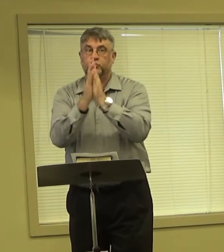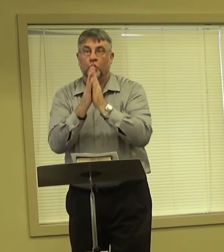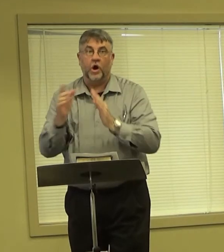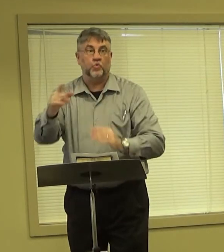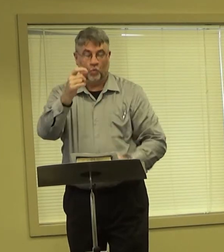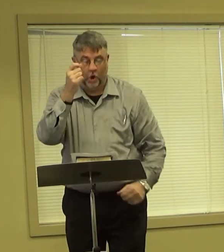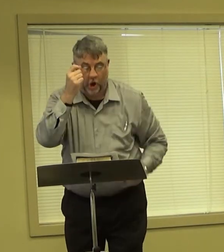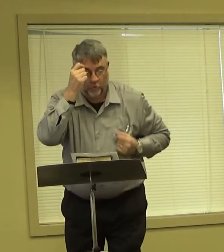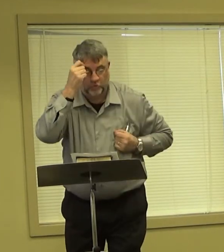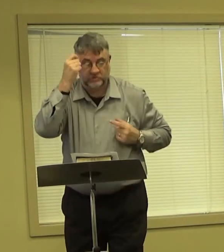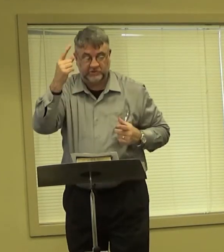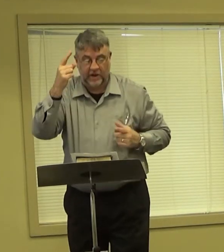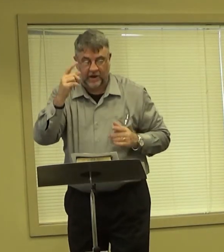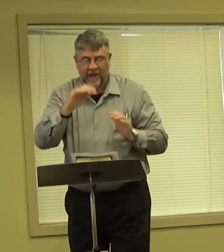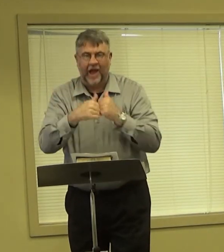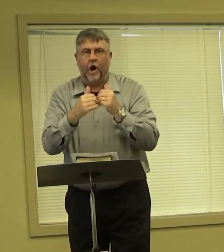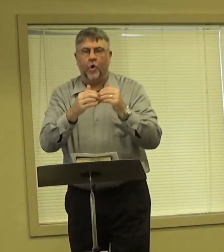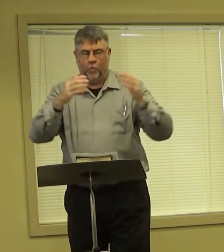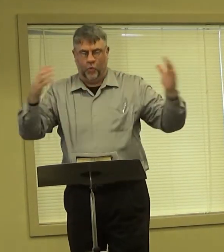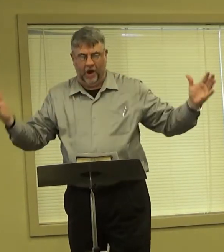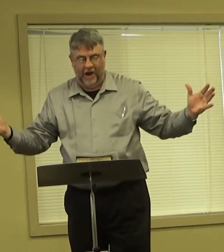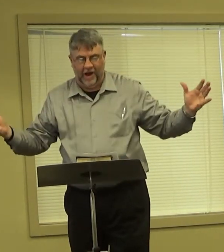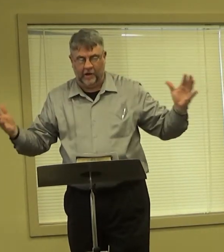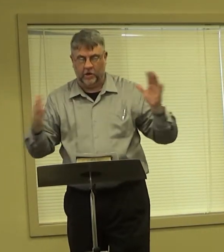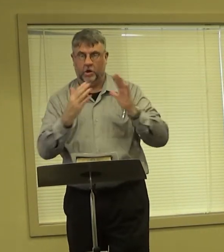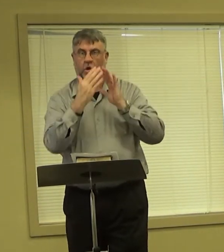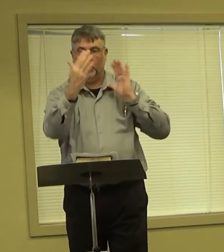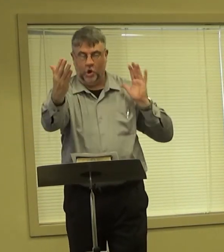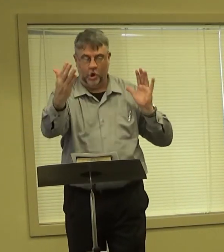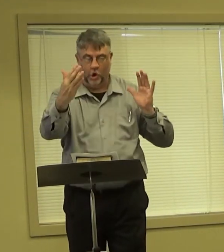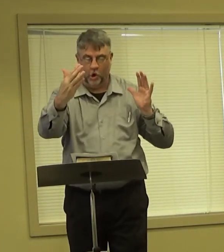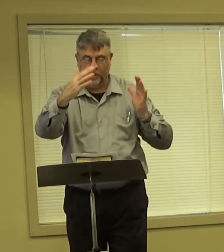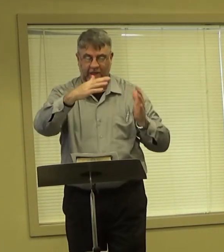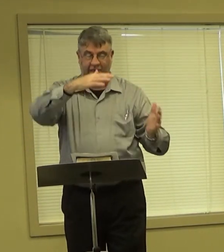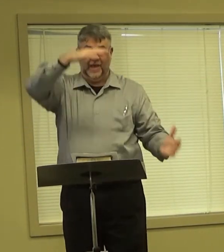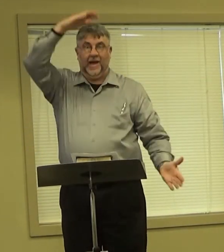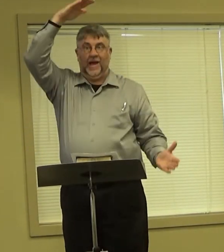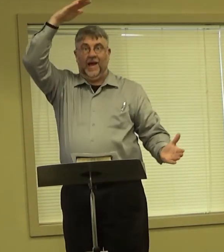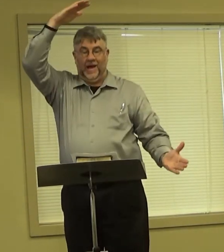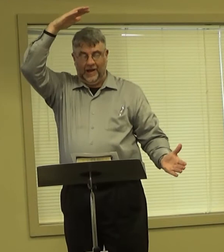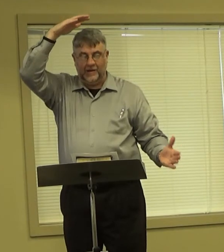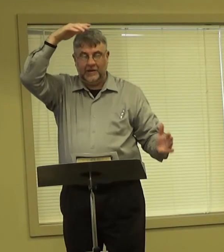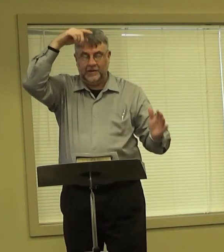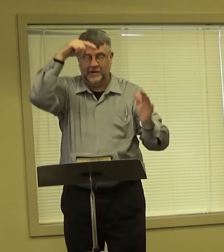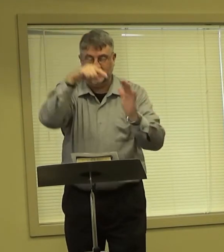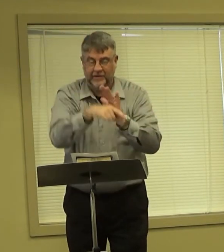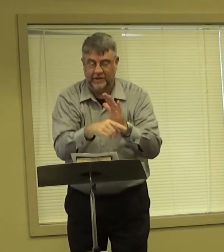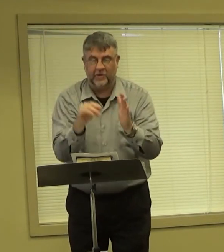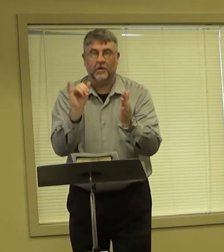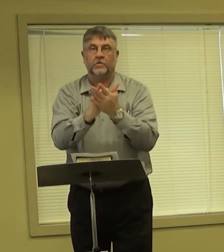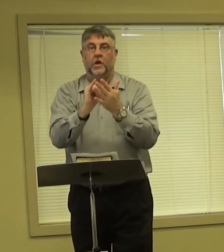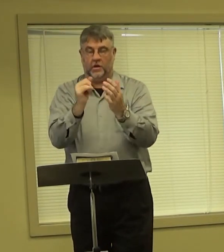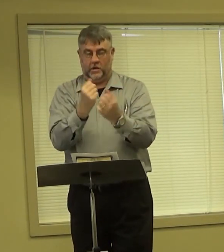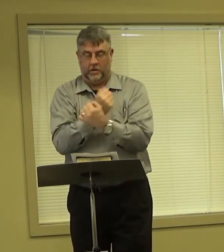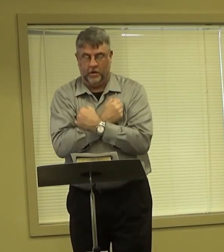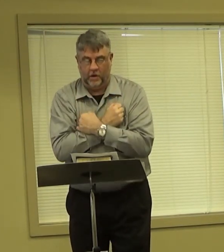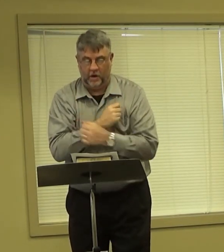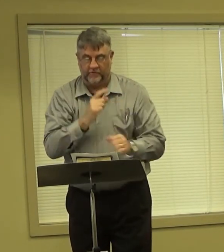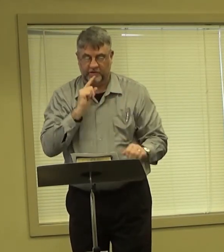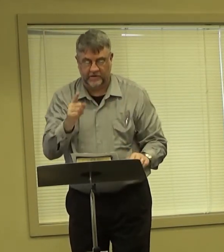And I pray that you all and all God's holy people will have